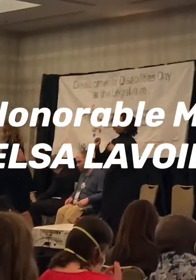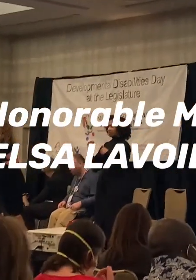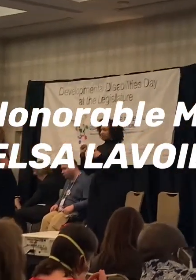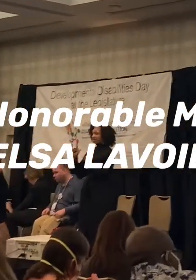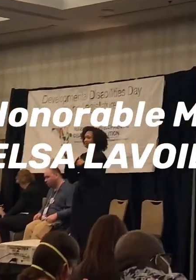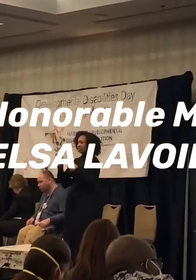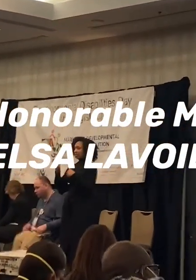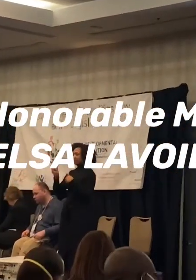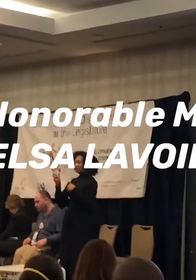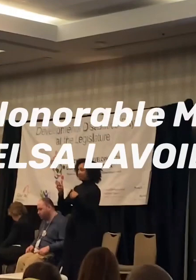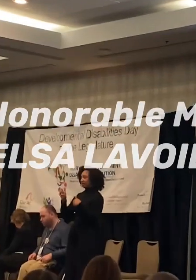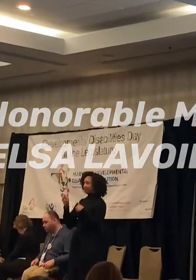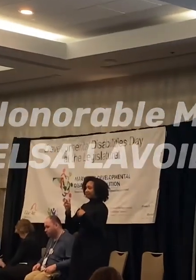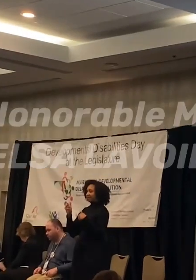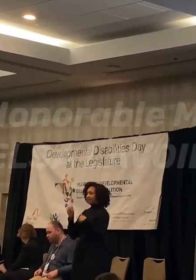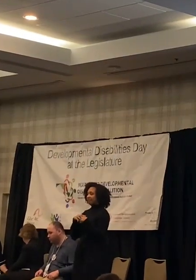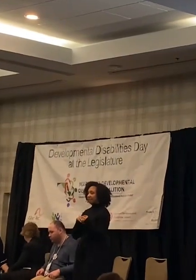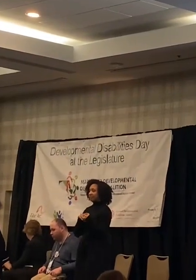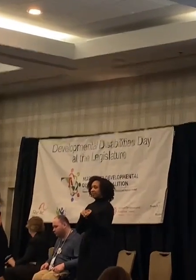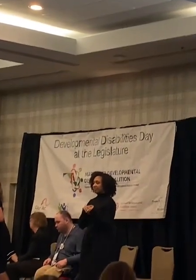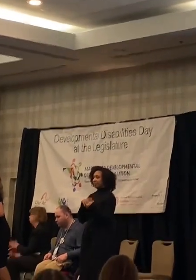High School in Queen Anne's County